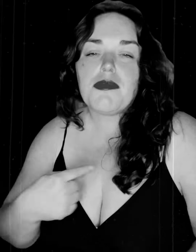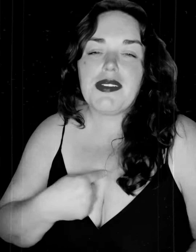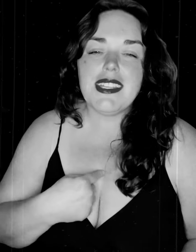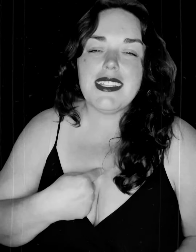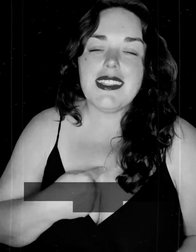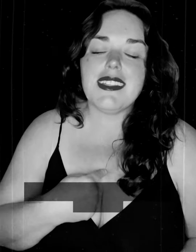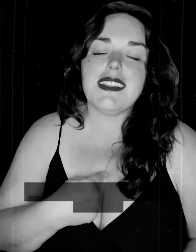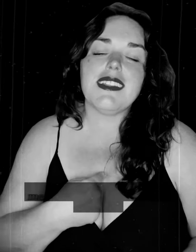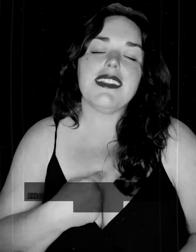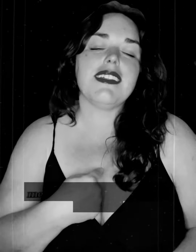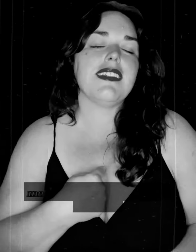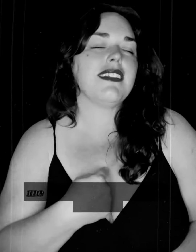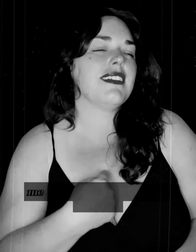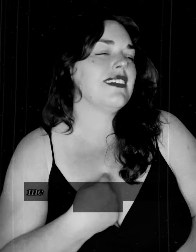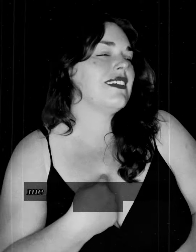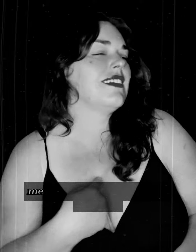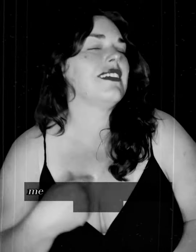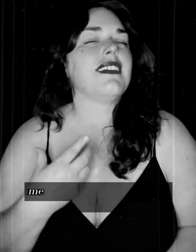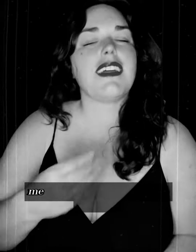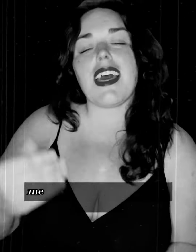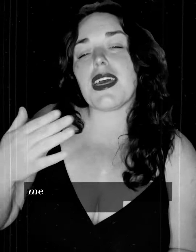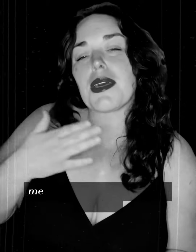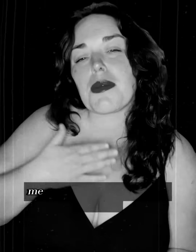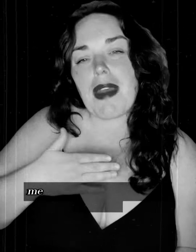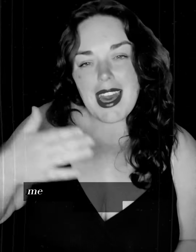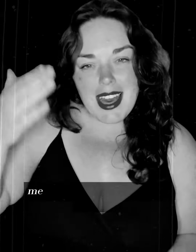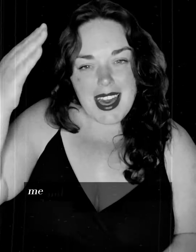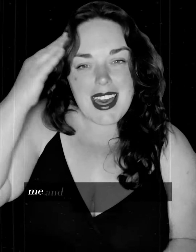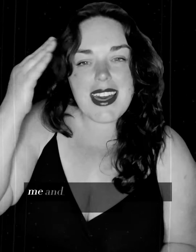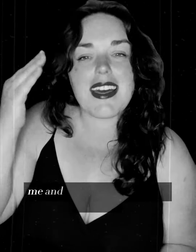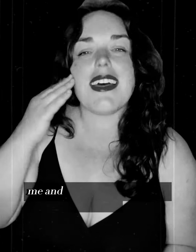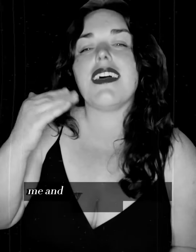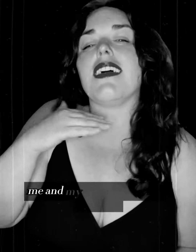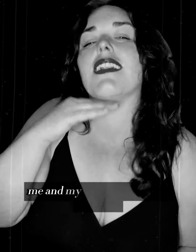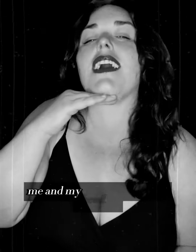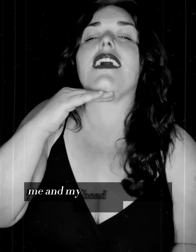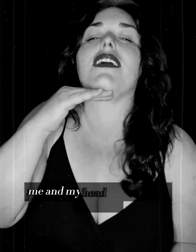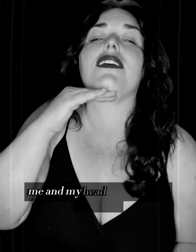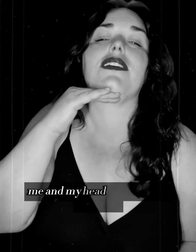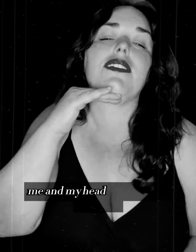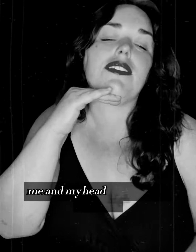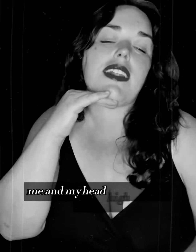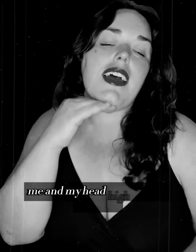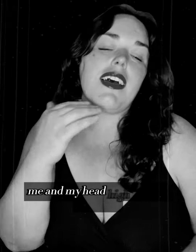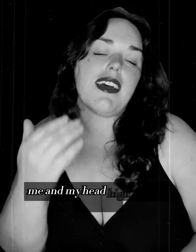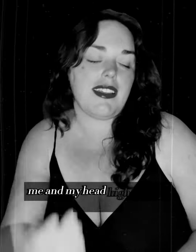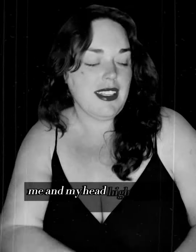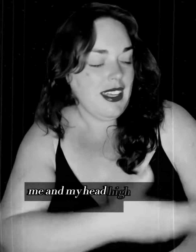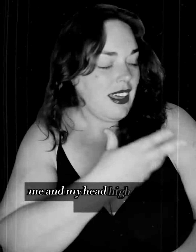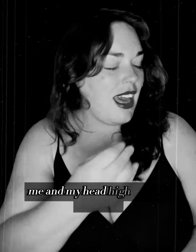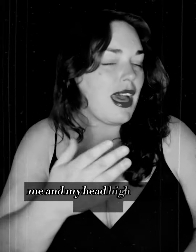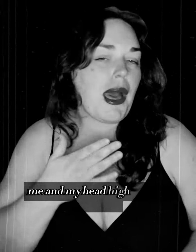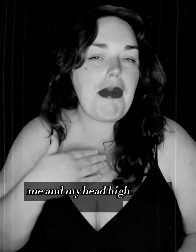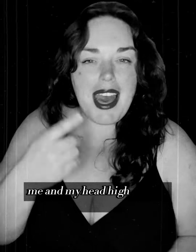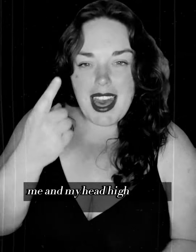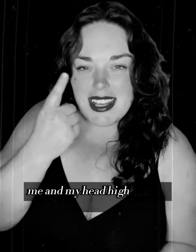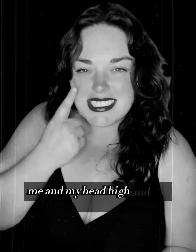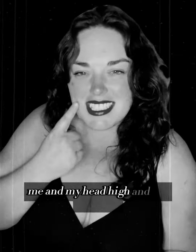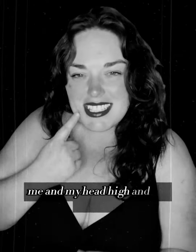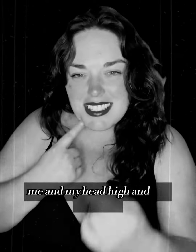Me And my head high And